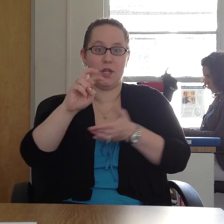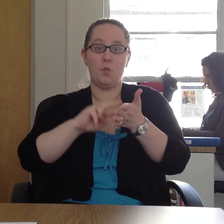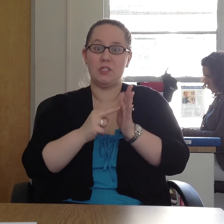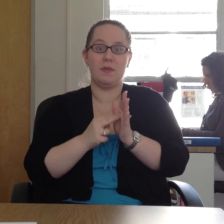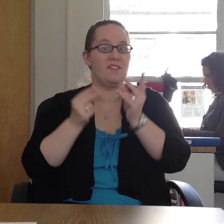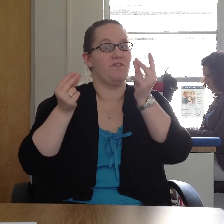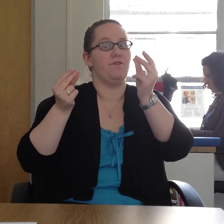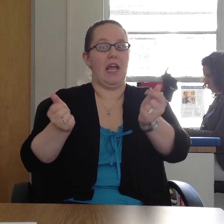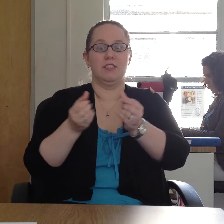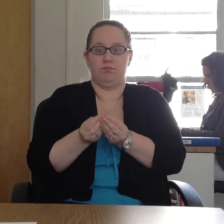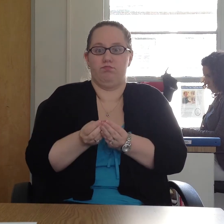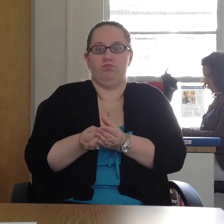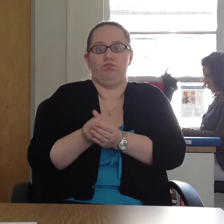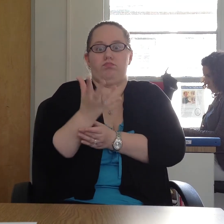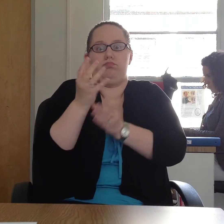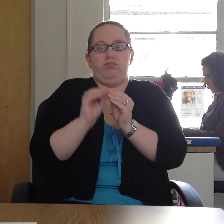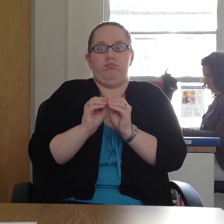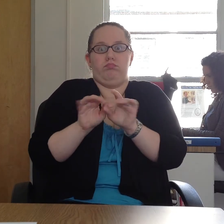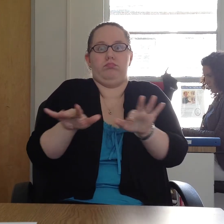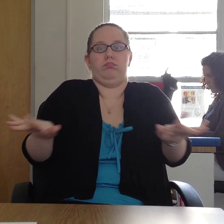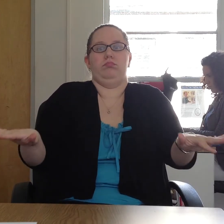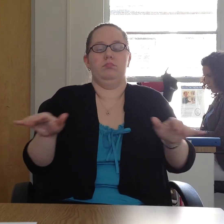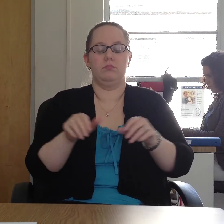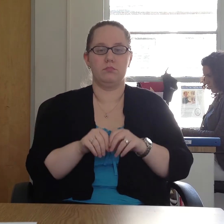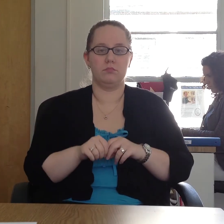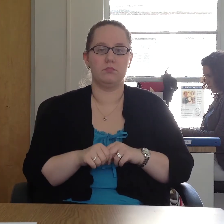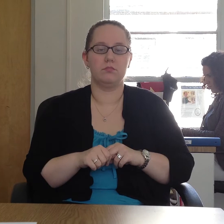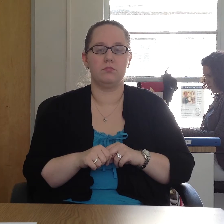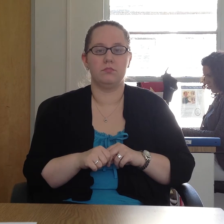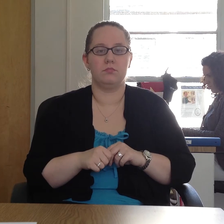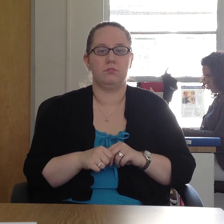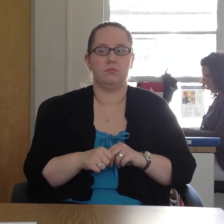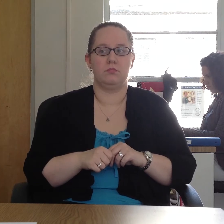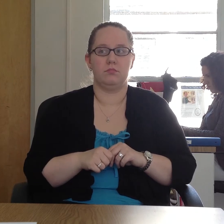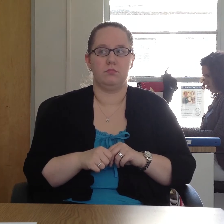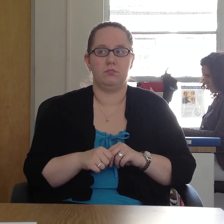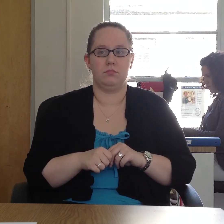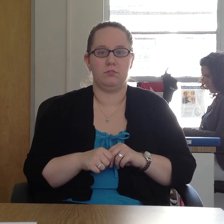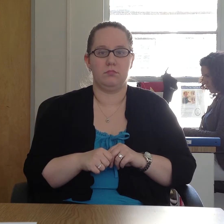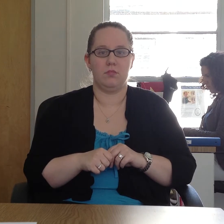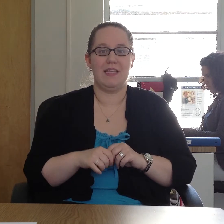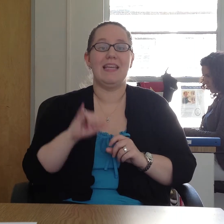All bacteria will reach this rapid part of their growth under proper conditions.